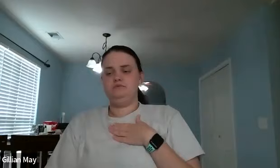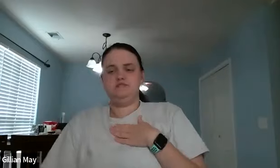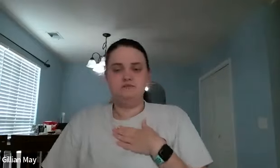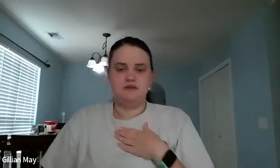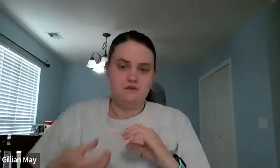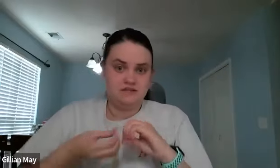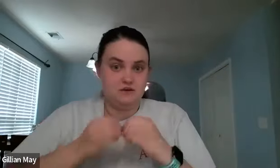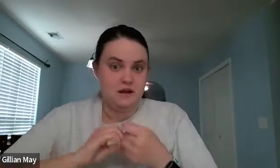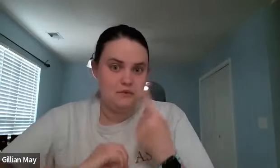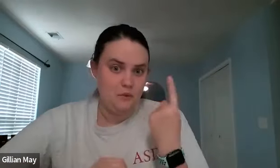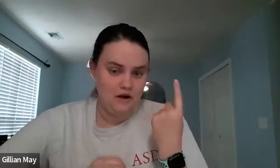excuse me. All right, so our number 1